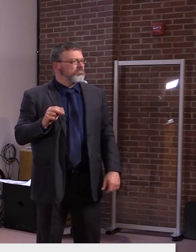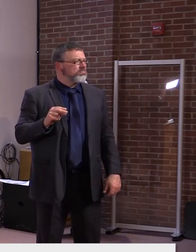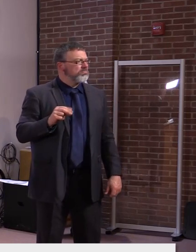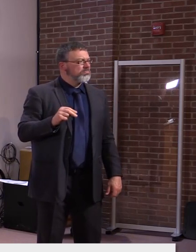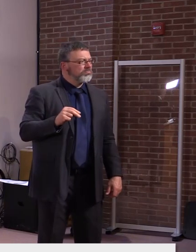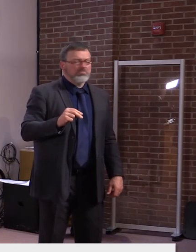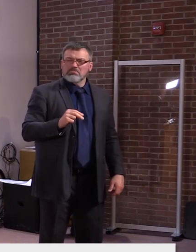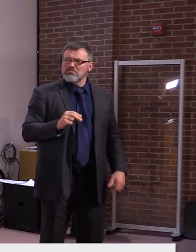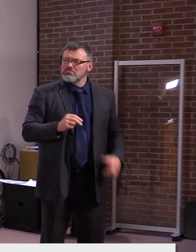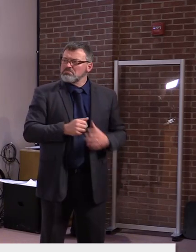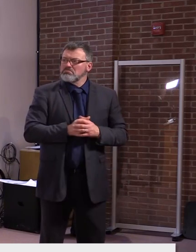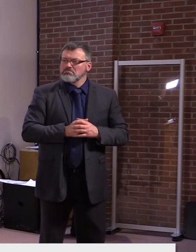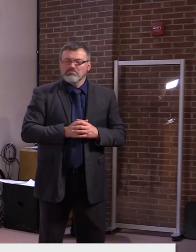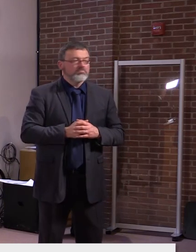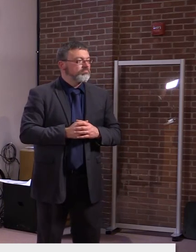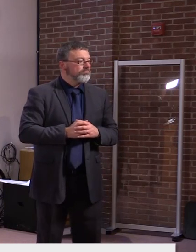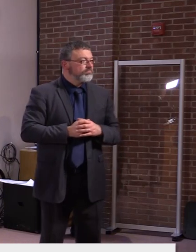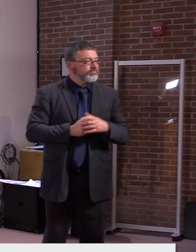Thank you.